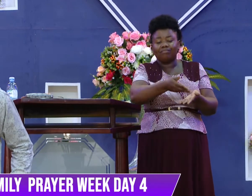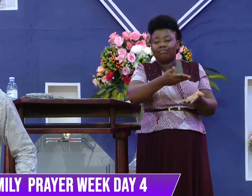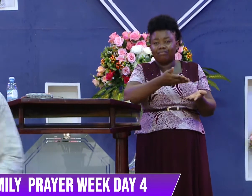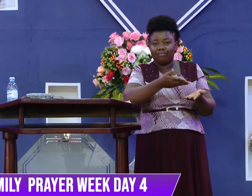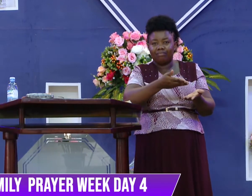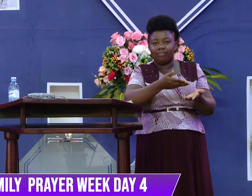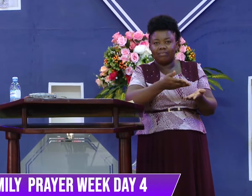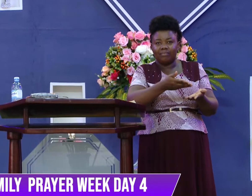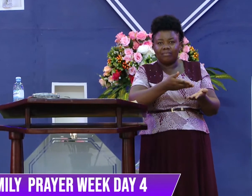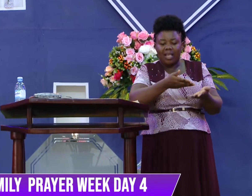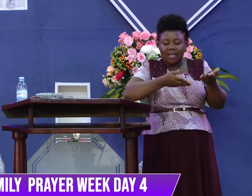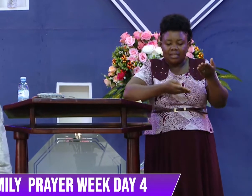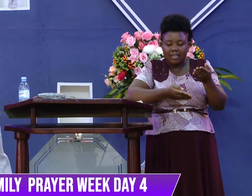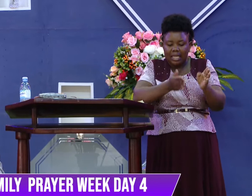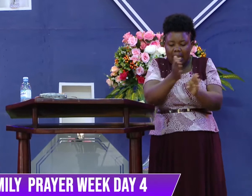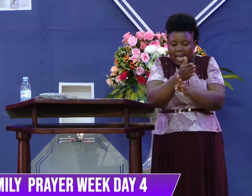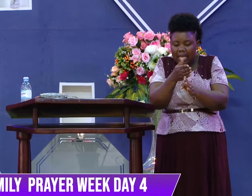first.